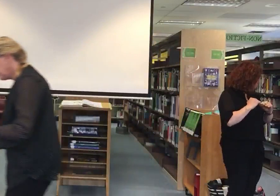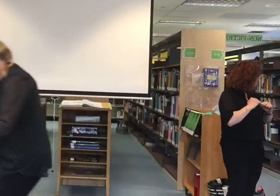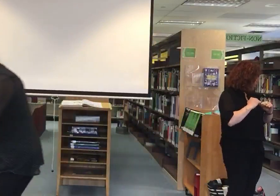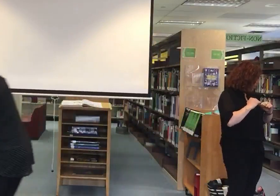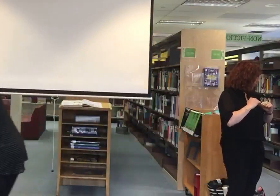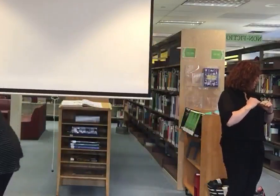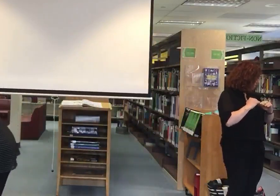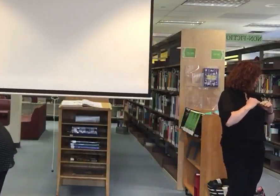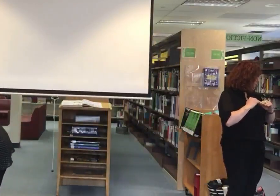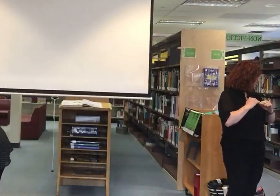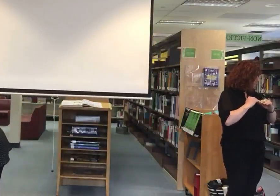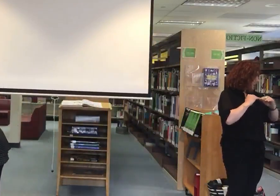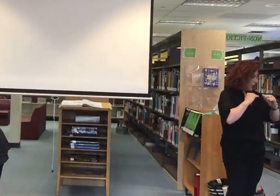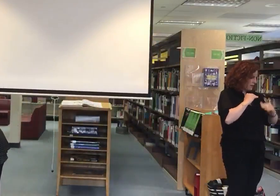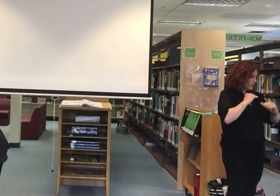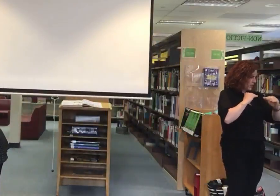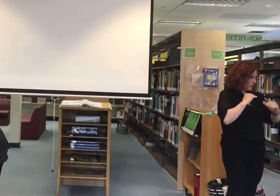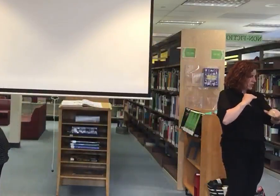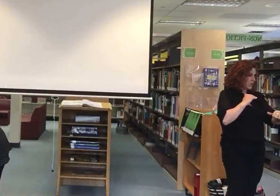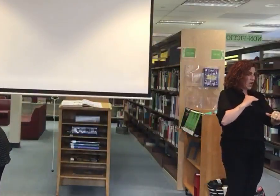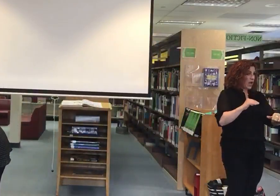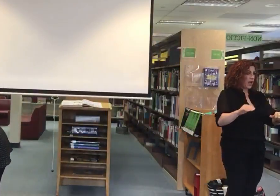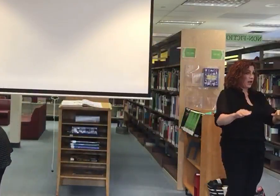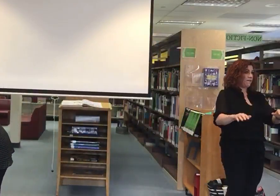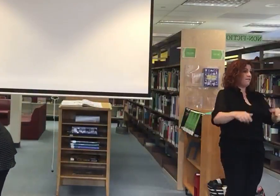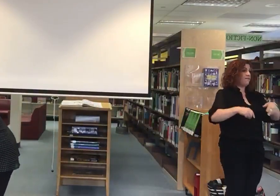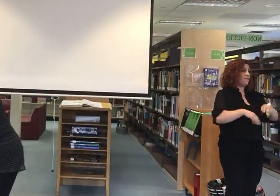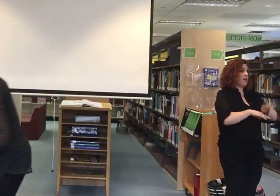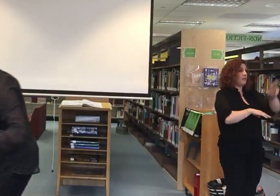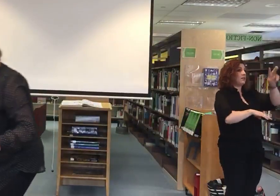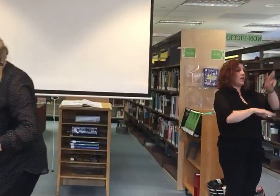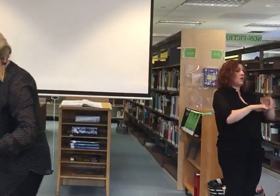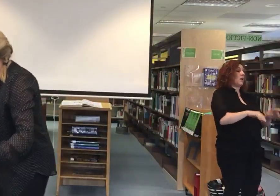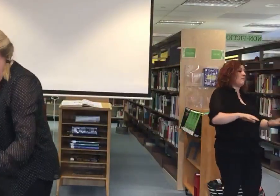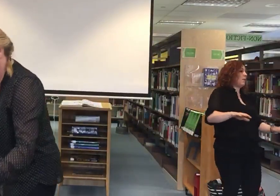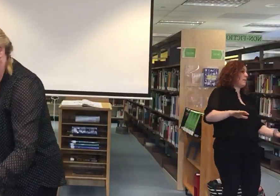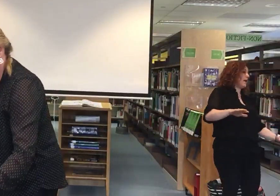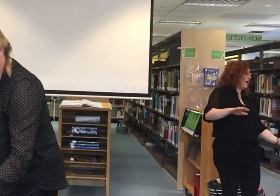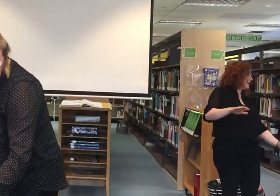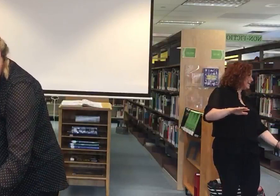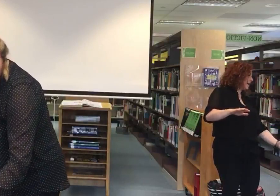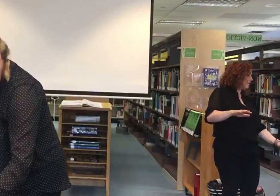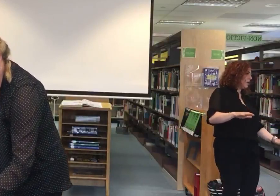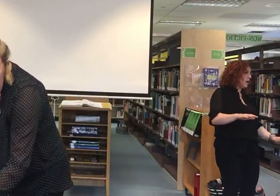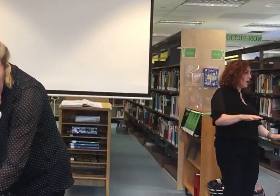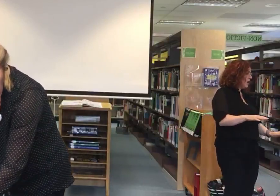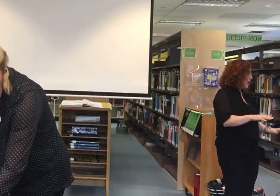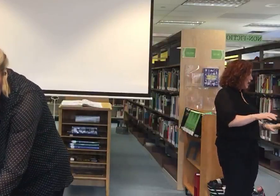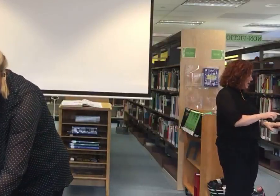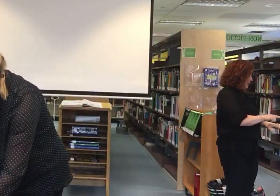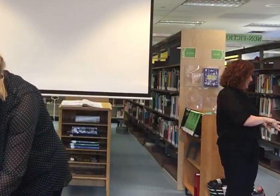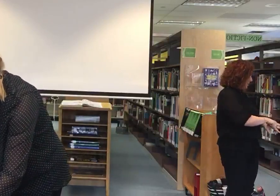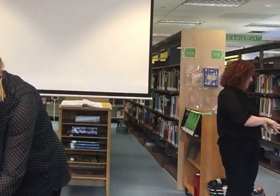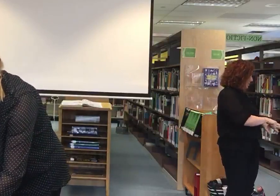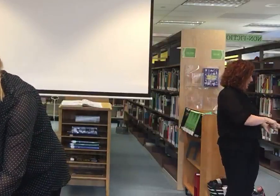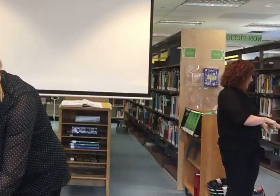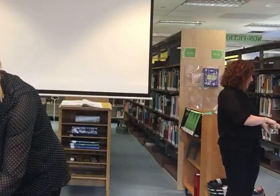Yeah, but we don't need it this afternoon. That's the thing. Till 12:15?